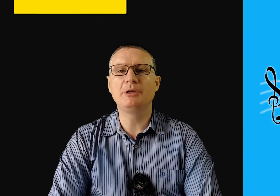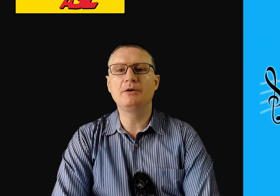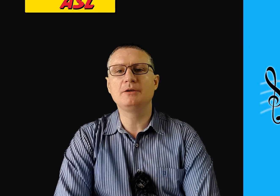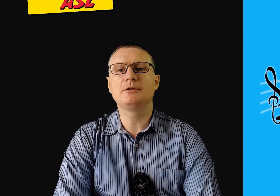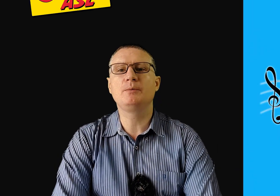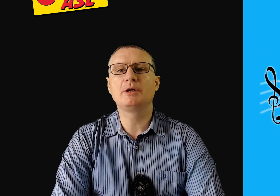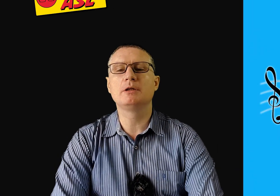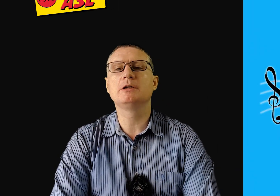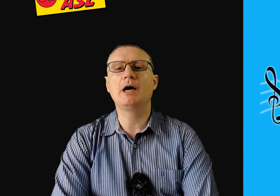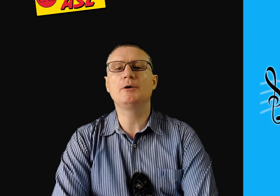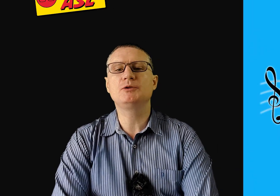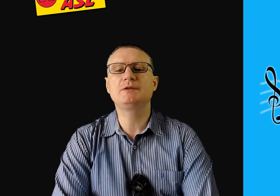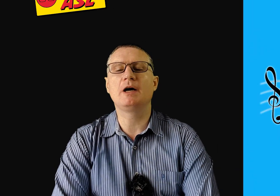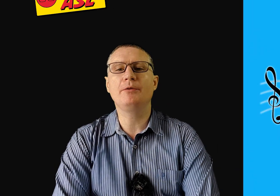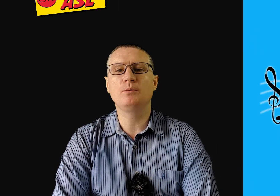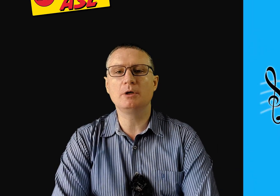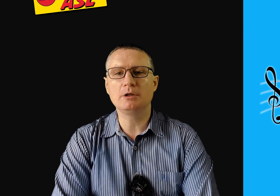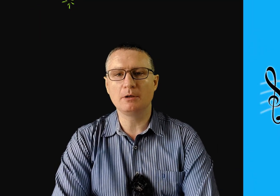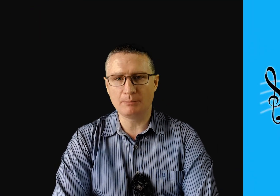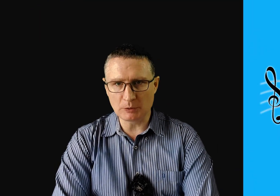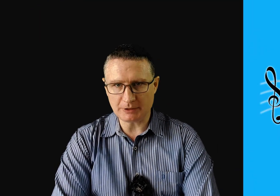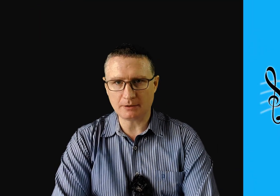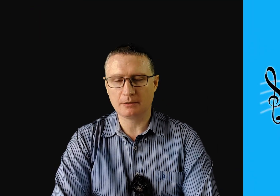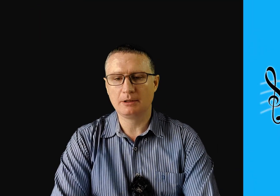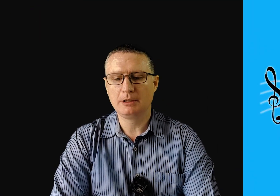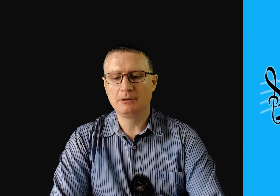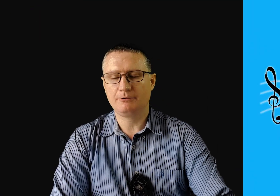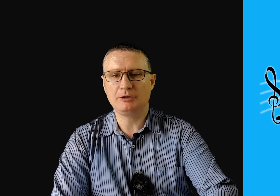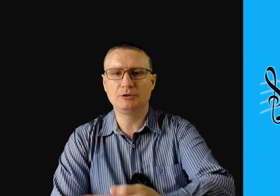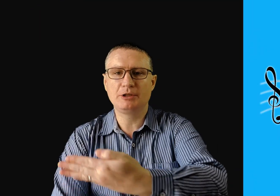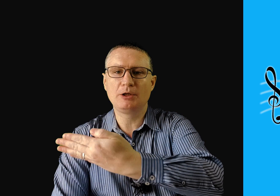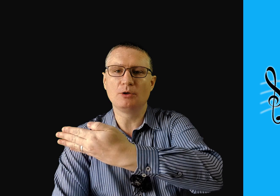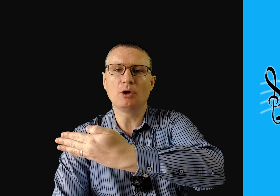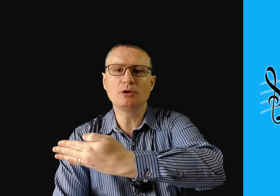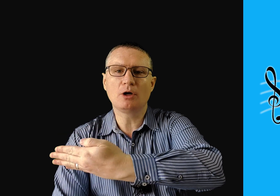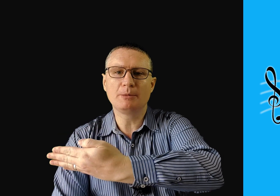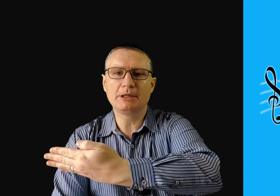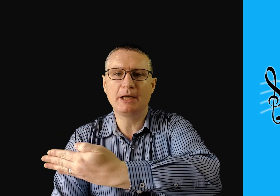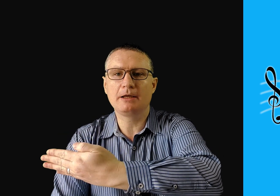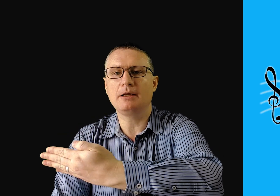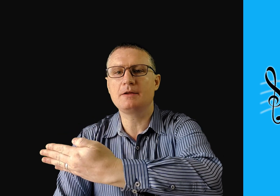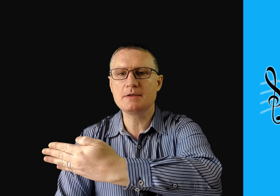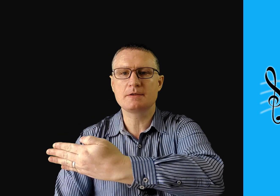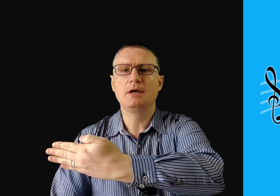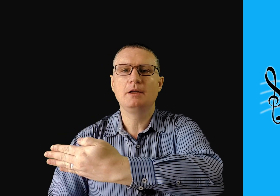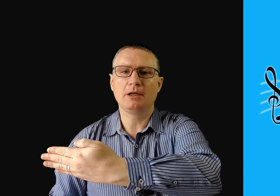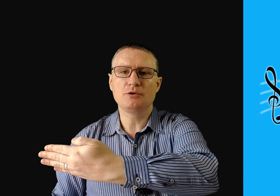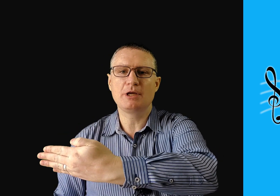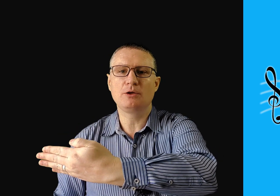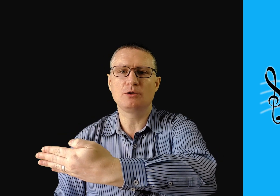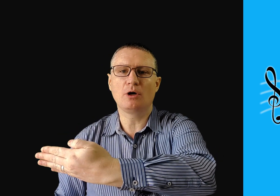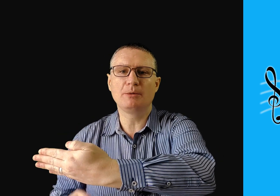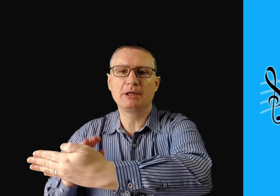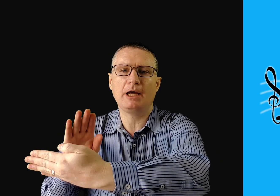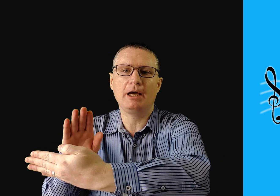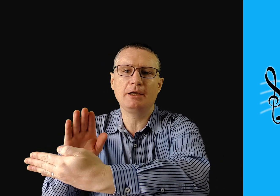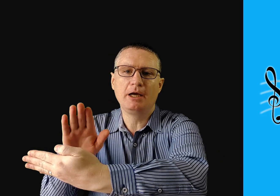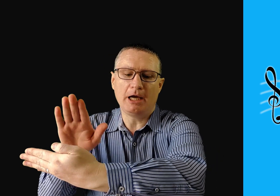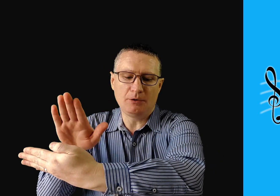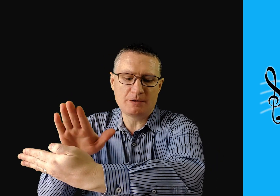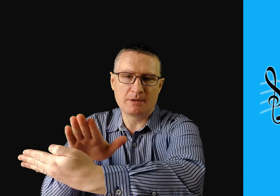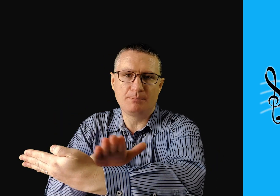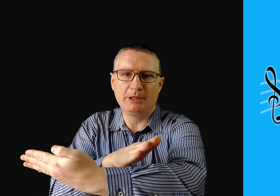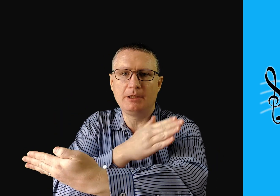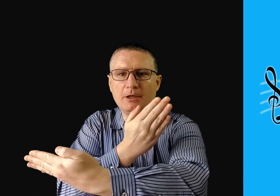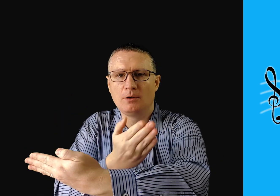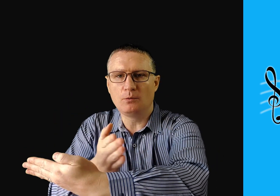I'm Ajarn Mieder, and today we're going to learn how to sign the word music. First, you take your non-dominant hand like this, then you take your dominant hand